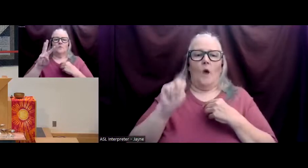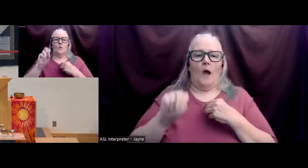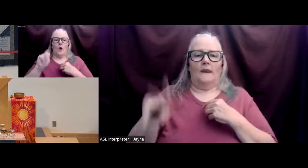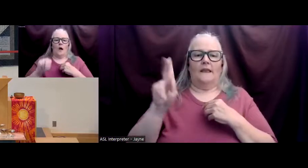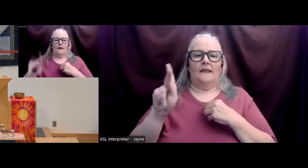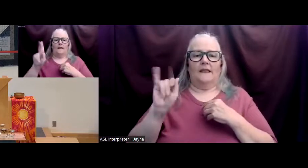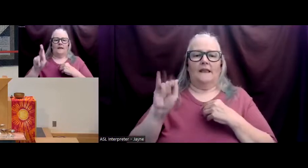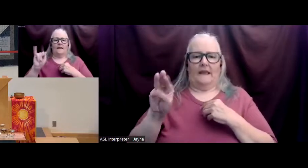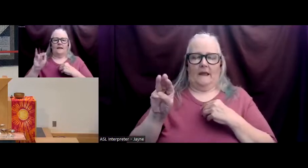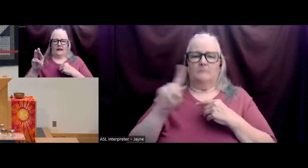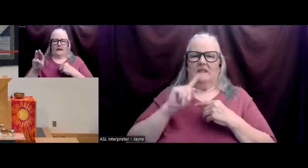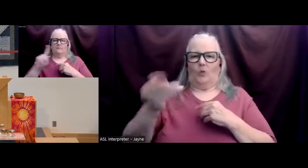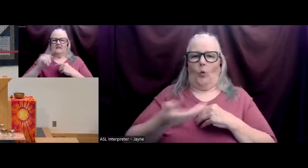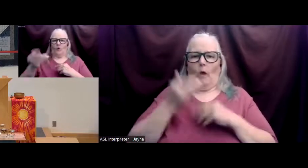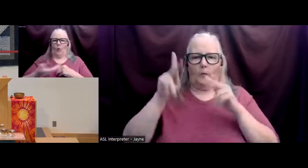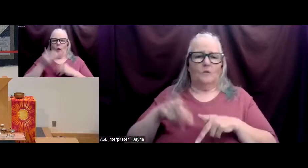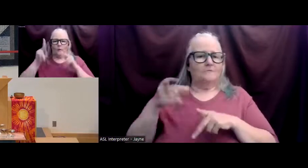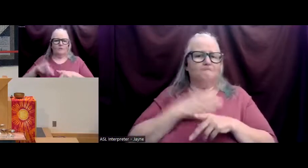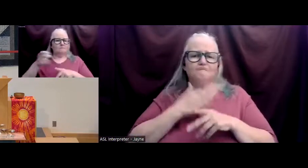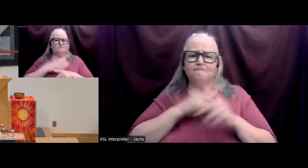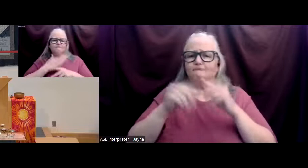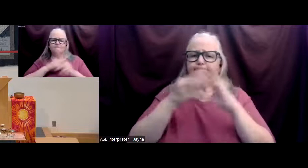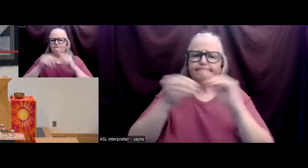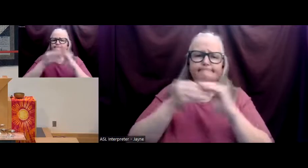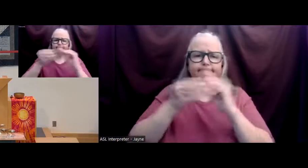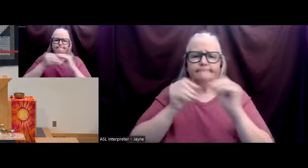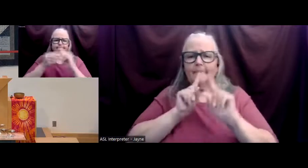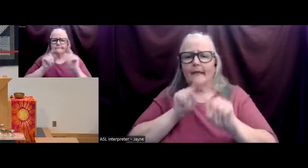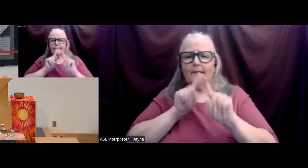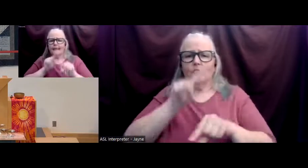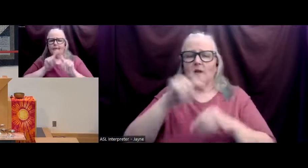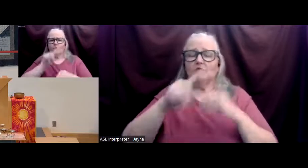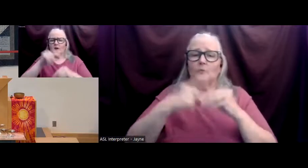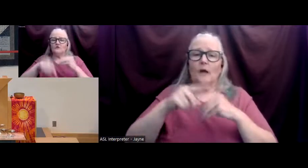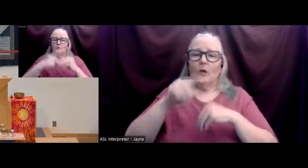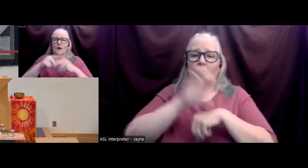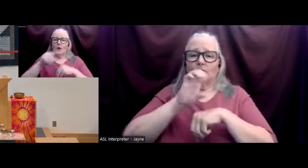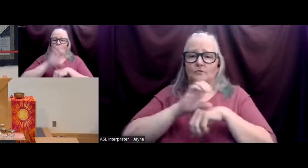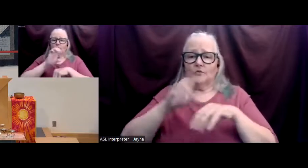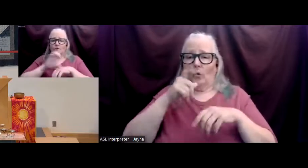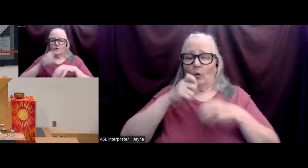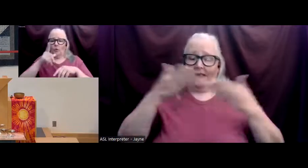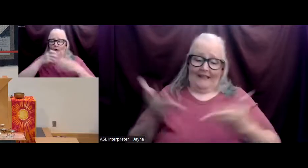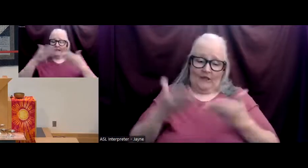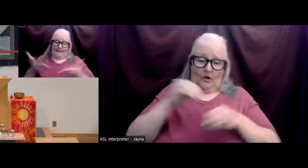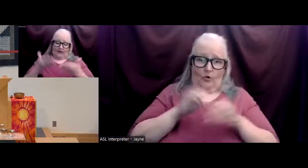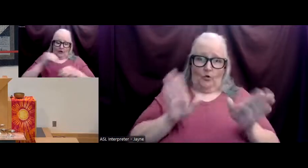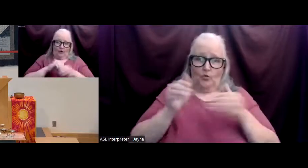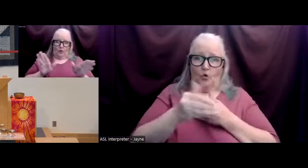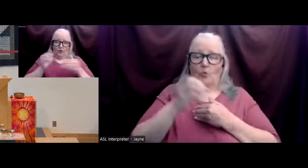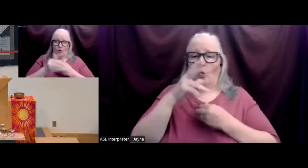is available to answer questions about our congregation, both for those in the sanctuary and those attending the service on Zoom.